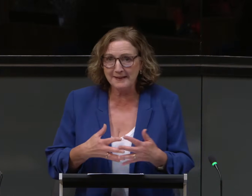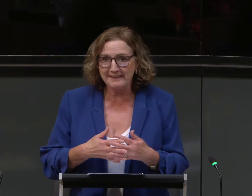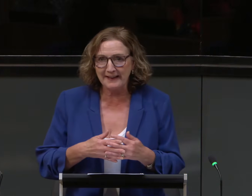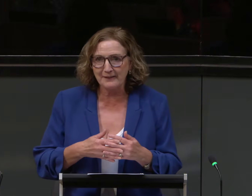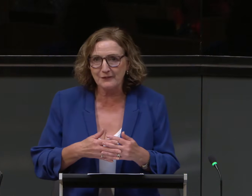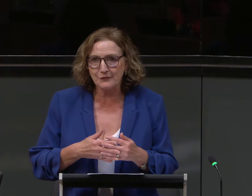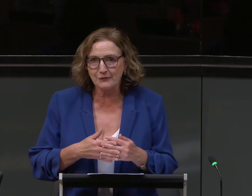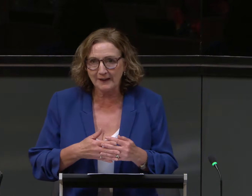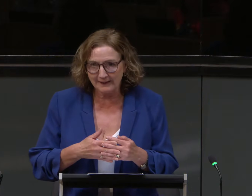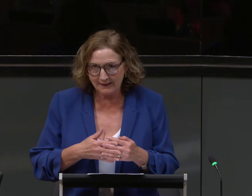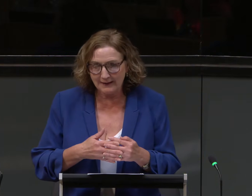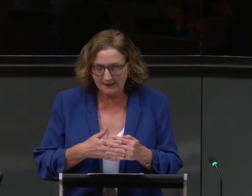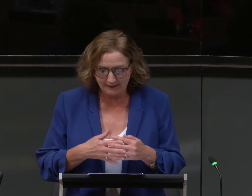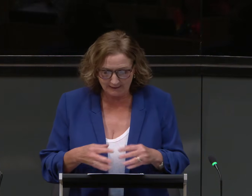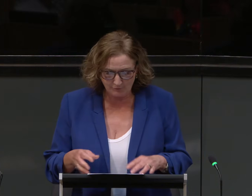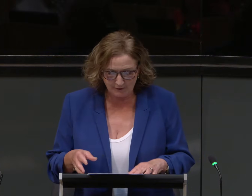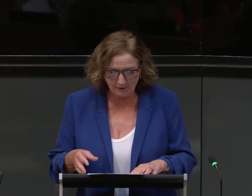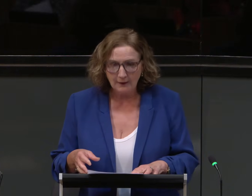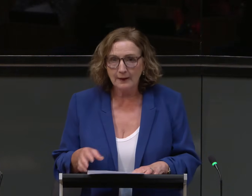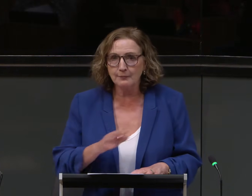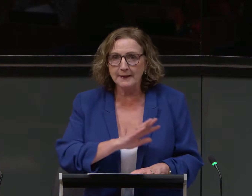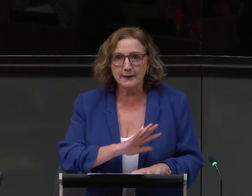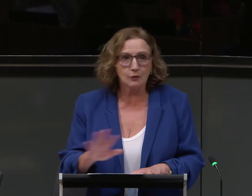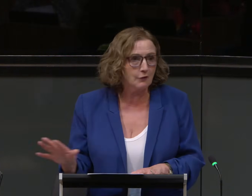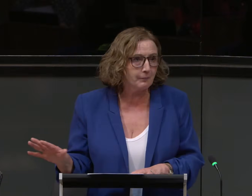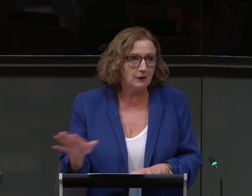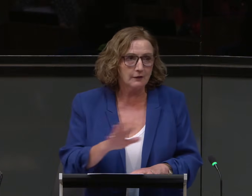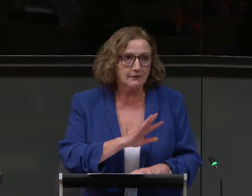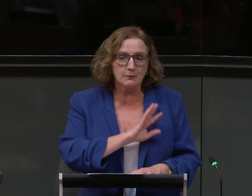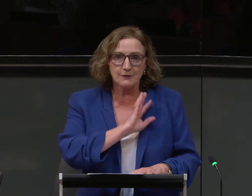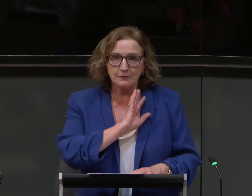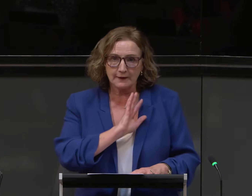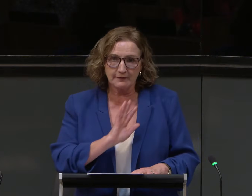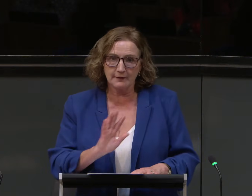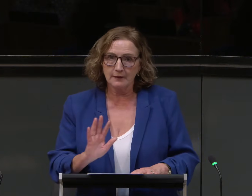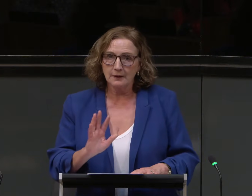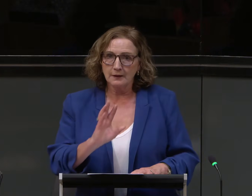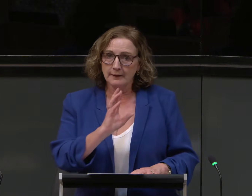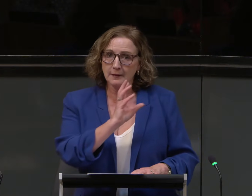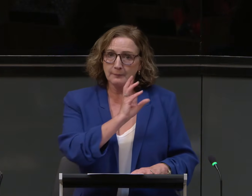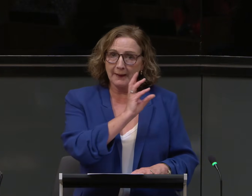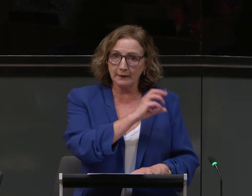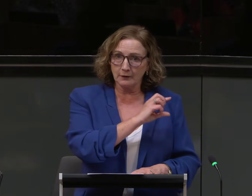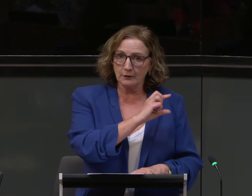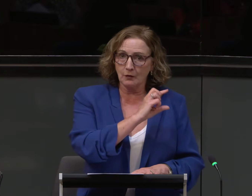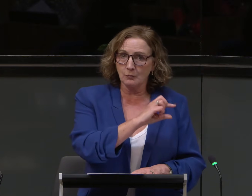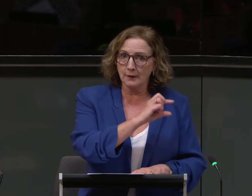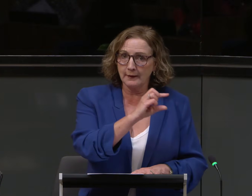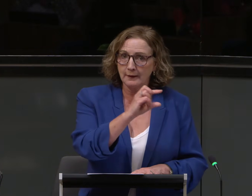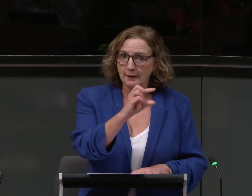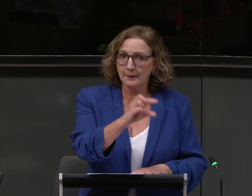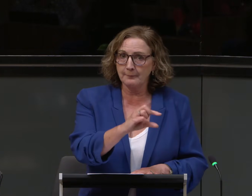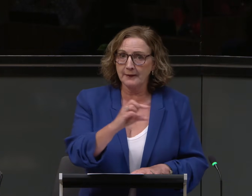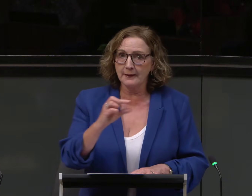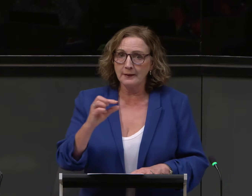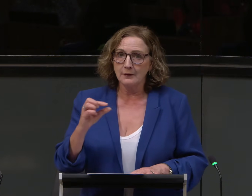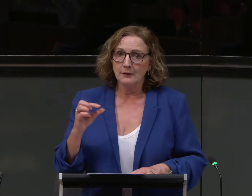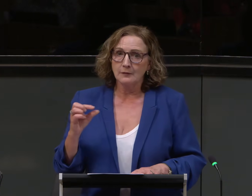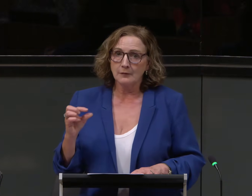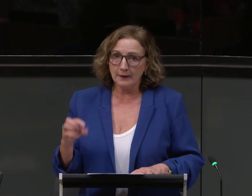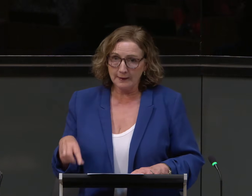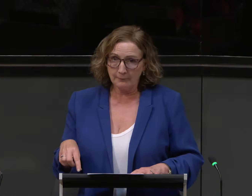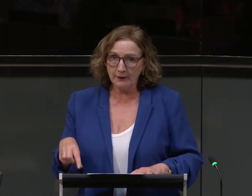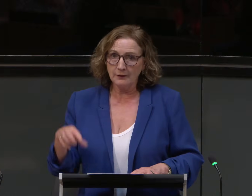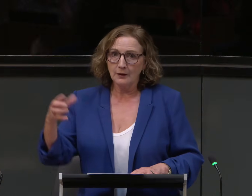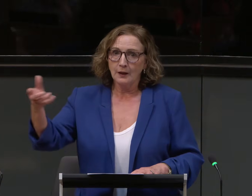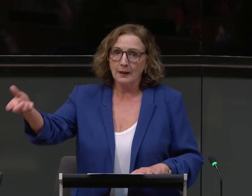got my meeting next Friday in Llangefni. I've made it cross-party. We've invited the Bangor Conway MP,